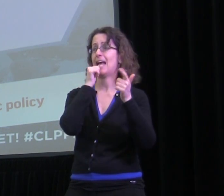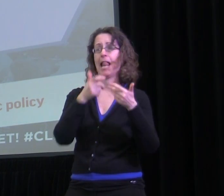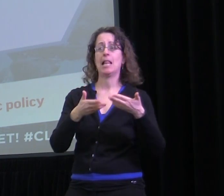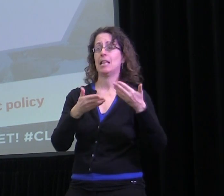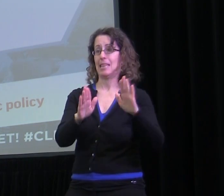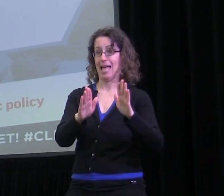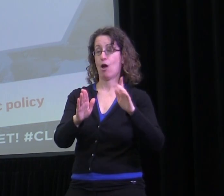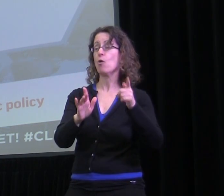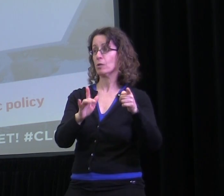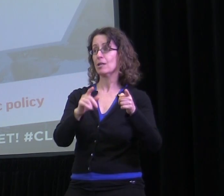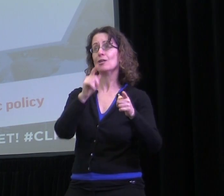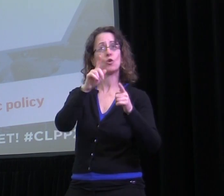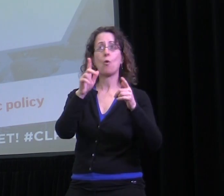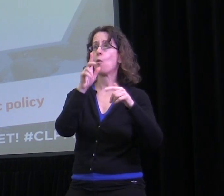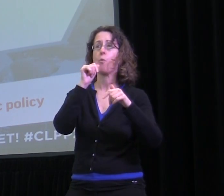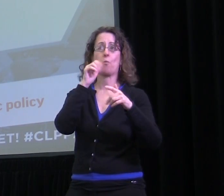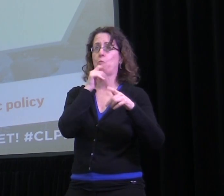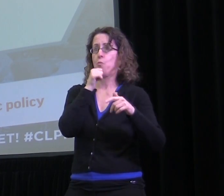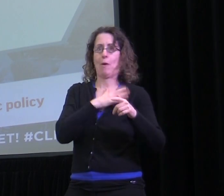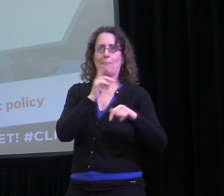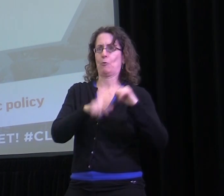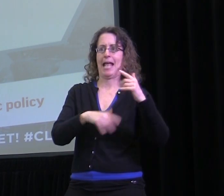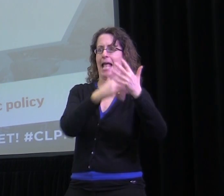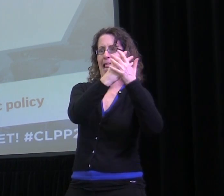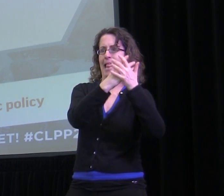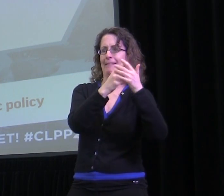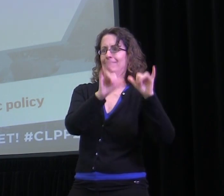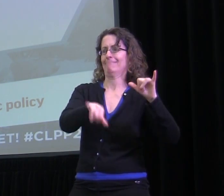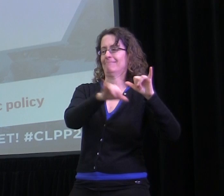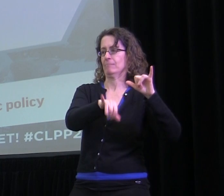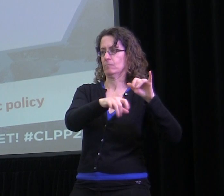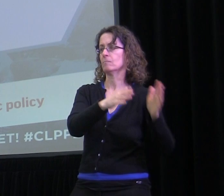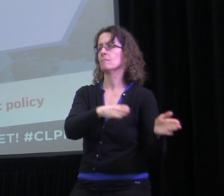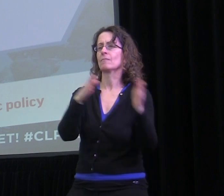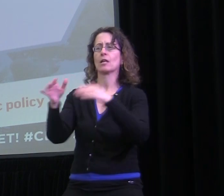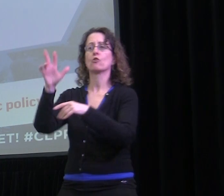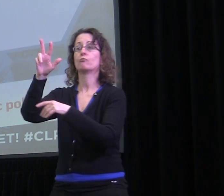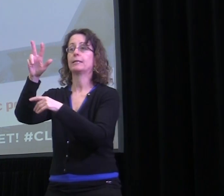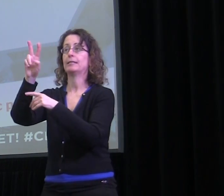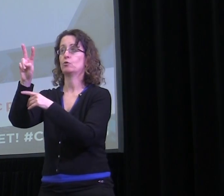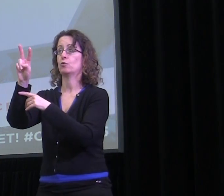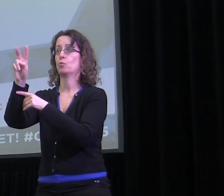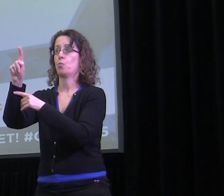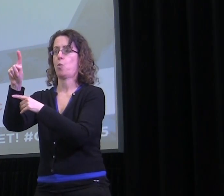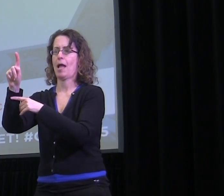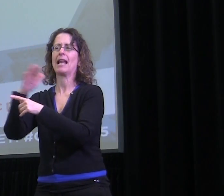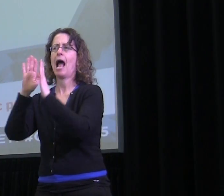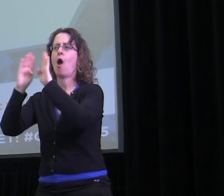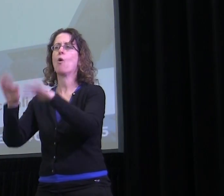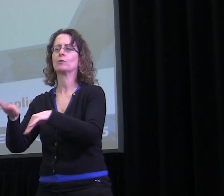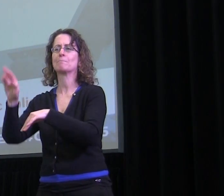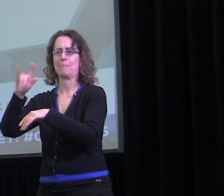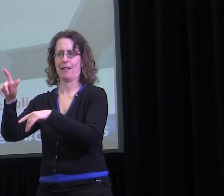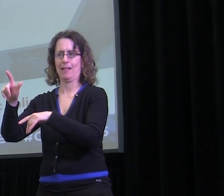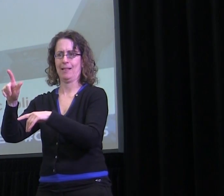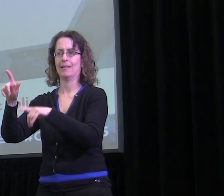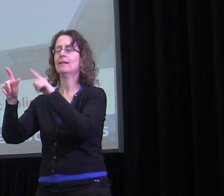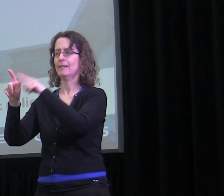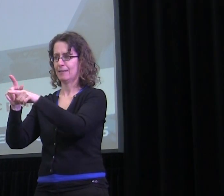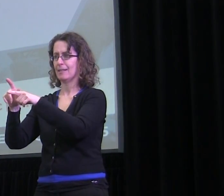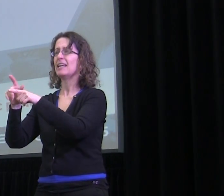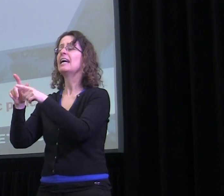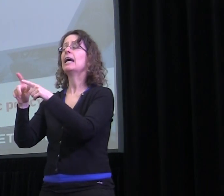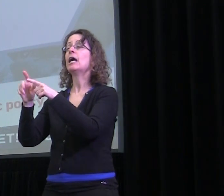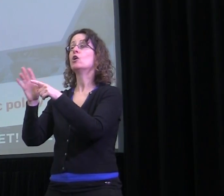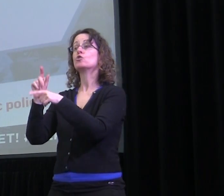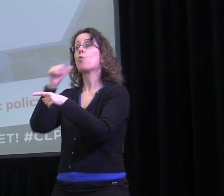be held. House Bill 3321, community-based sentencing alternatives, so that moms and general caregivers of kids